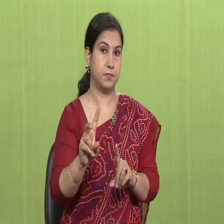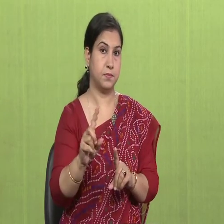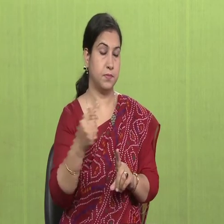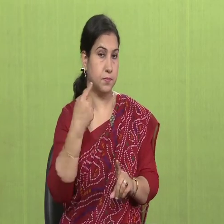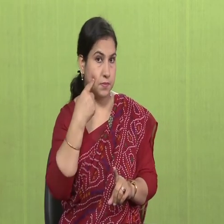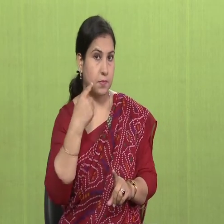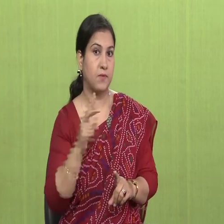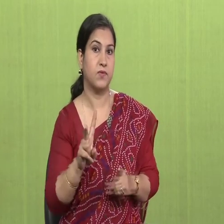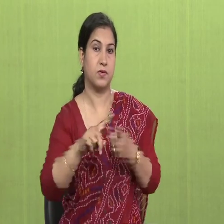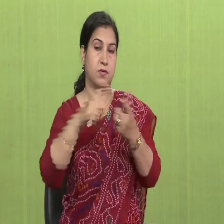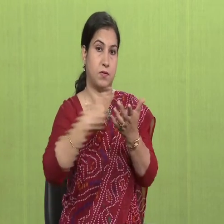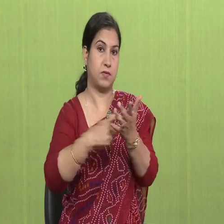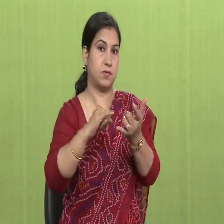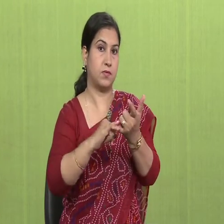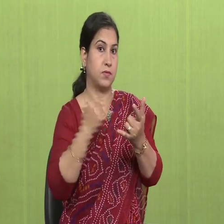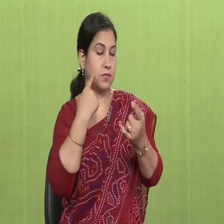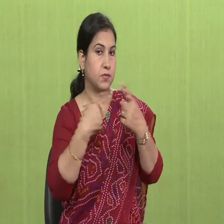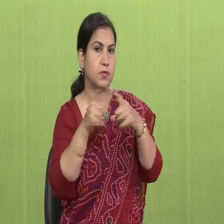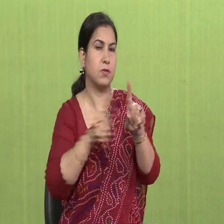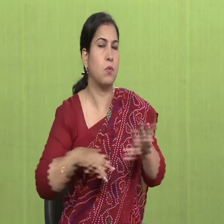is the total number of genes,